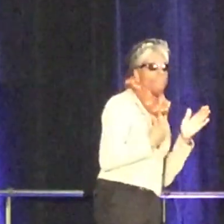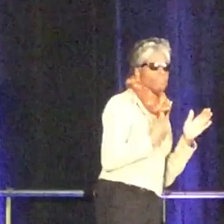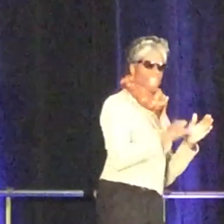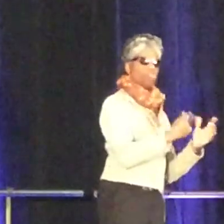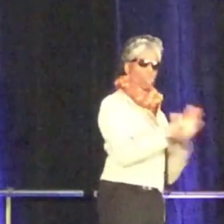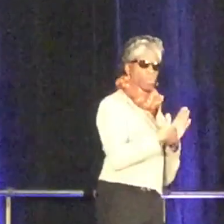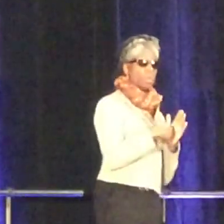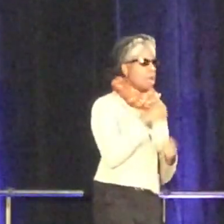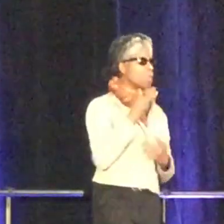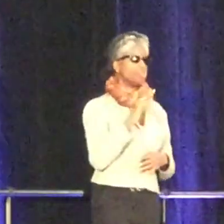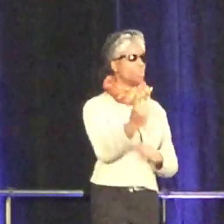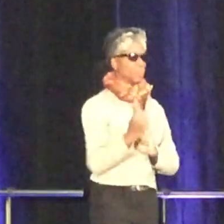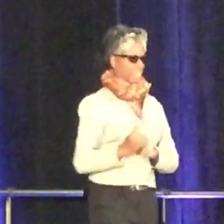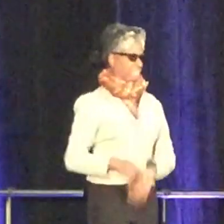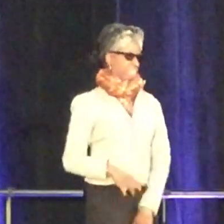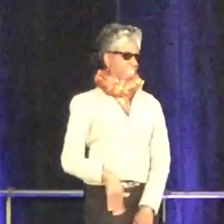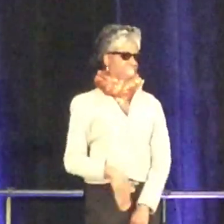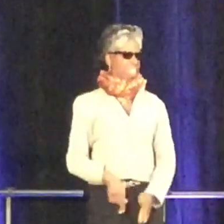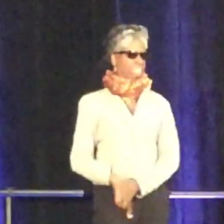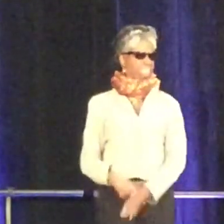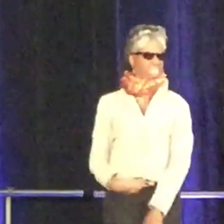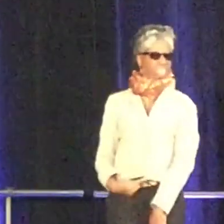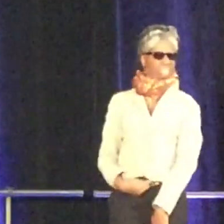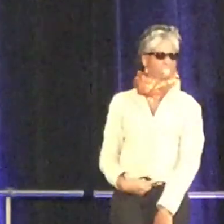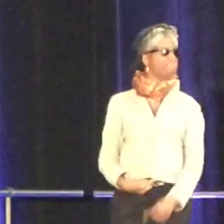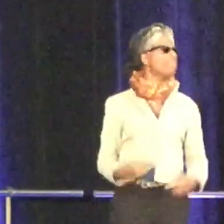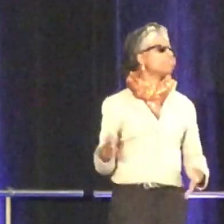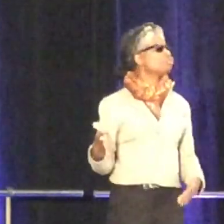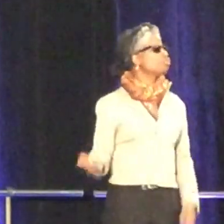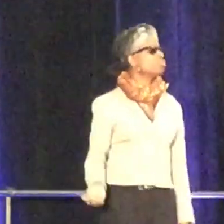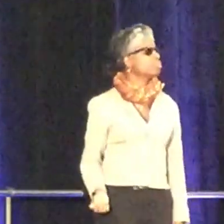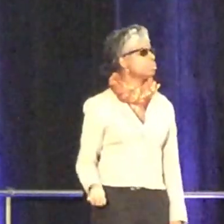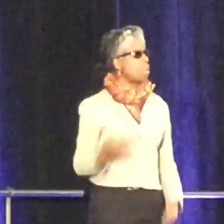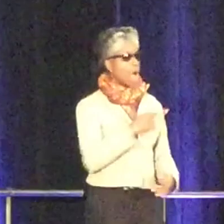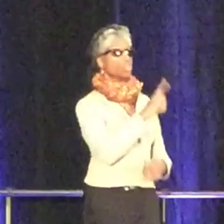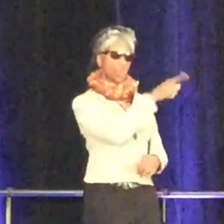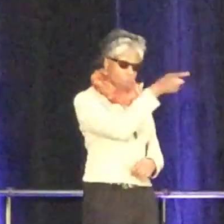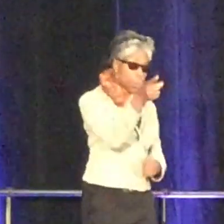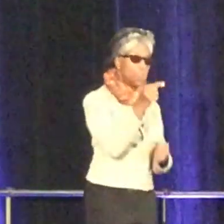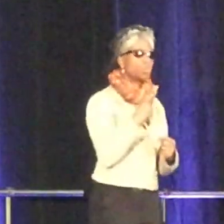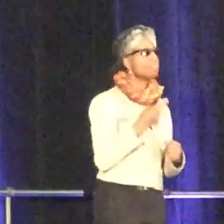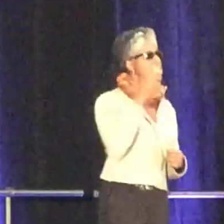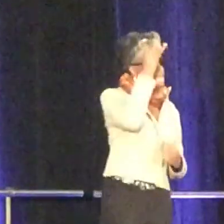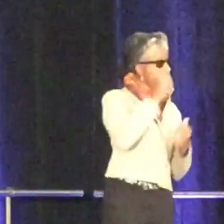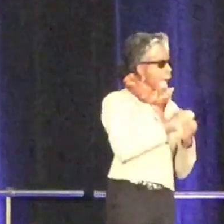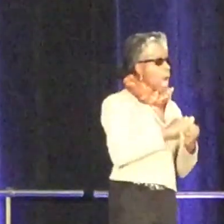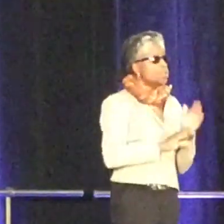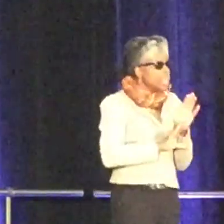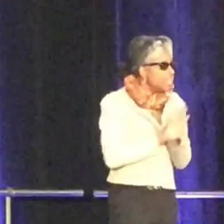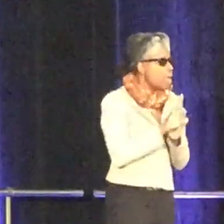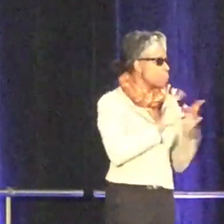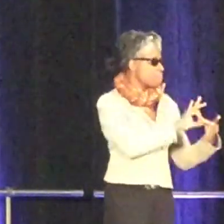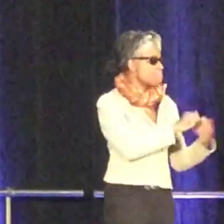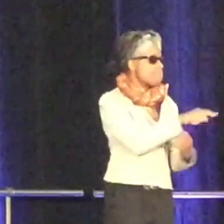Start off with where they are in a positive way. Things that you can do to build relationships with them. And then lastly, we're going to teach differently.